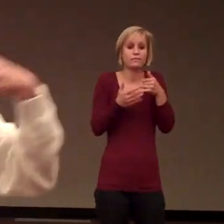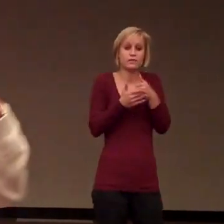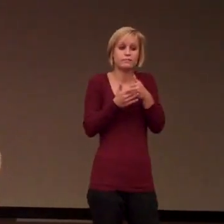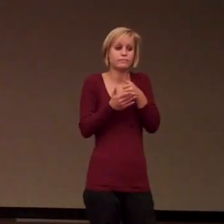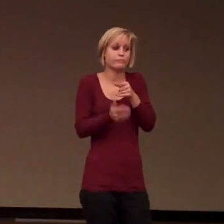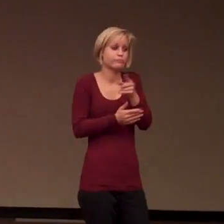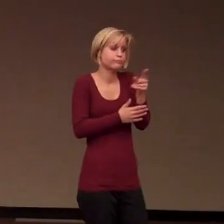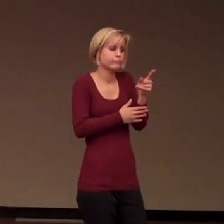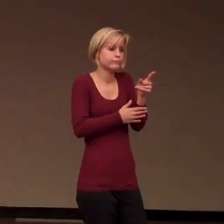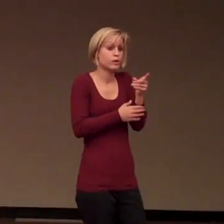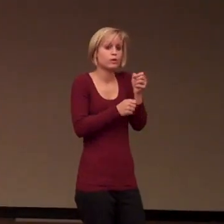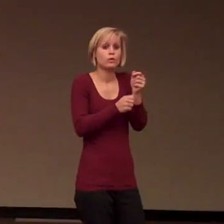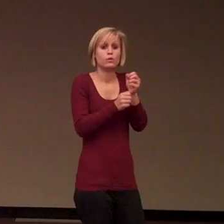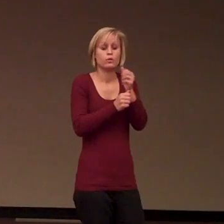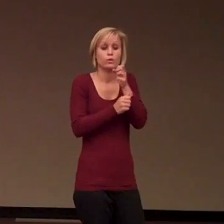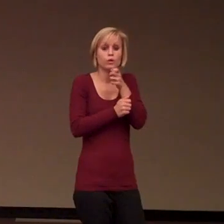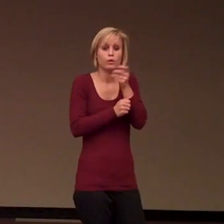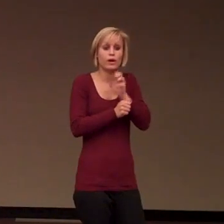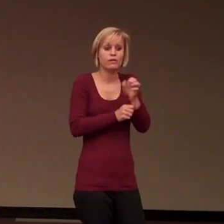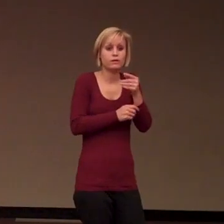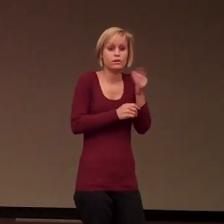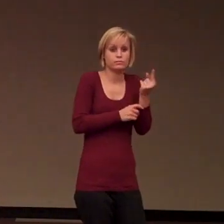they have too much.